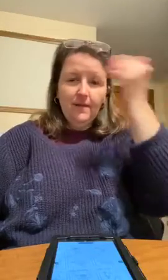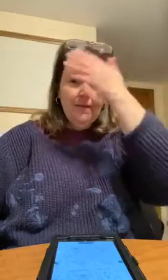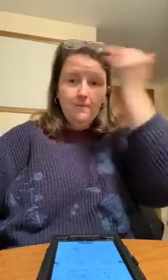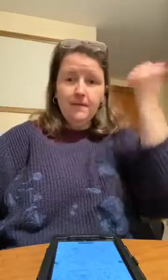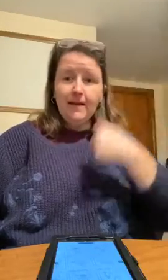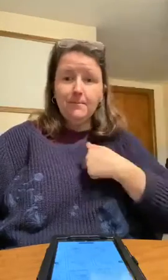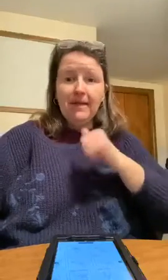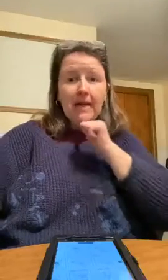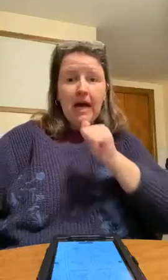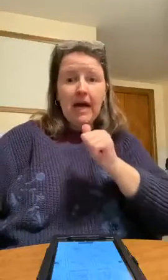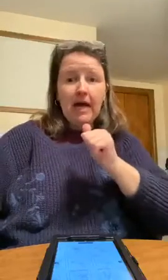Forget me not.